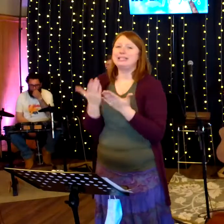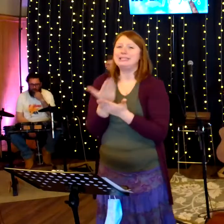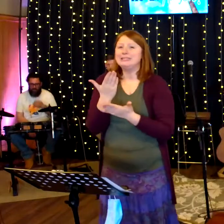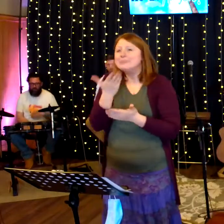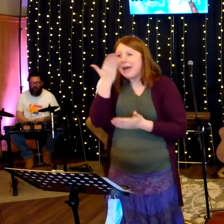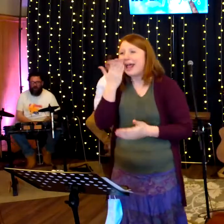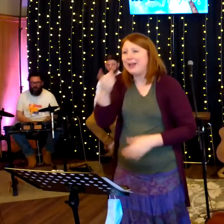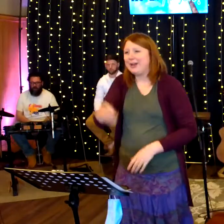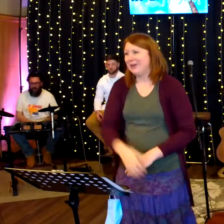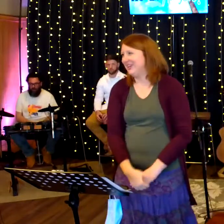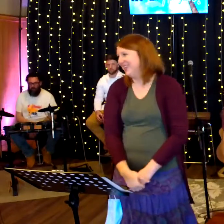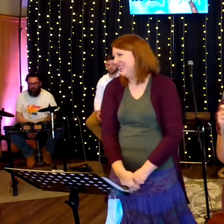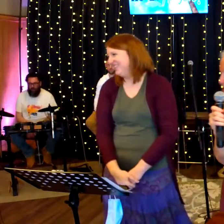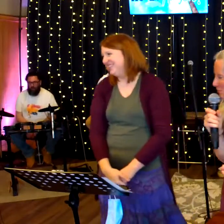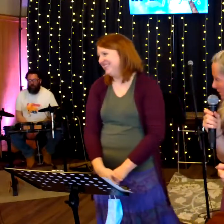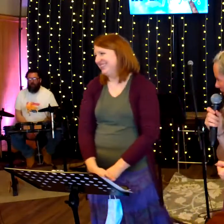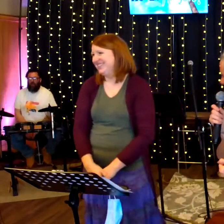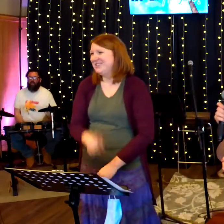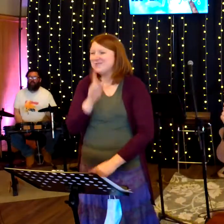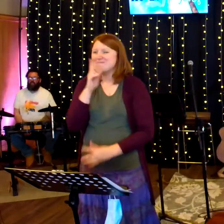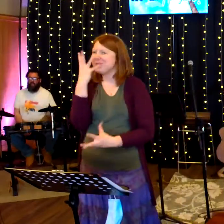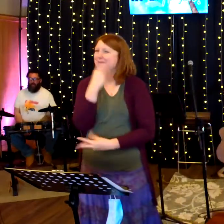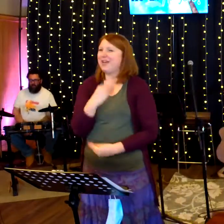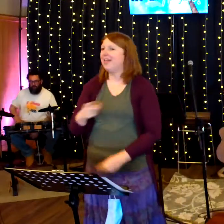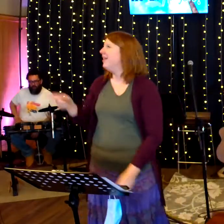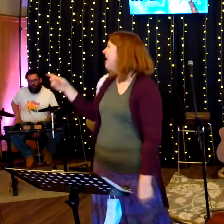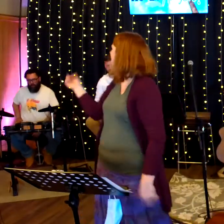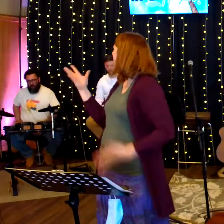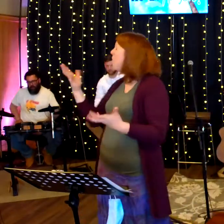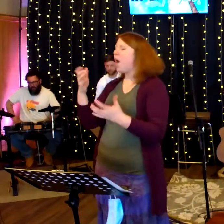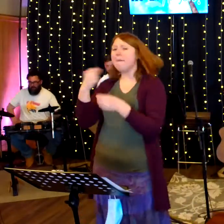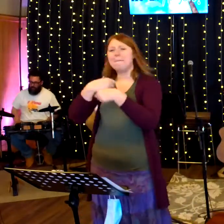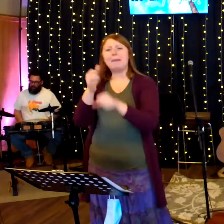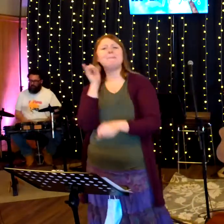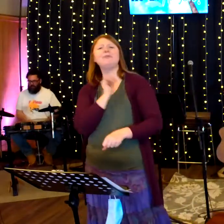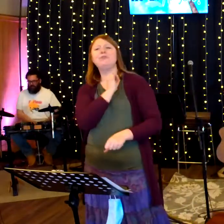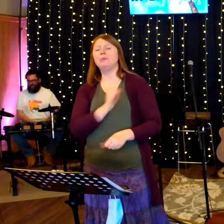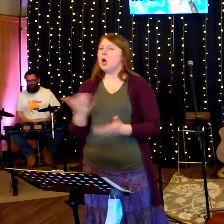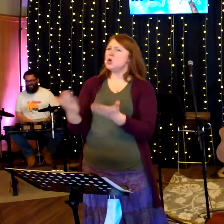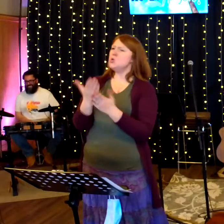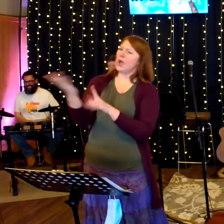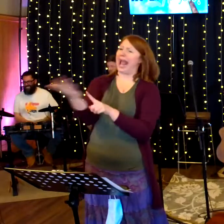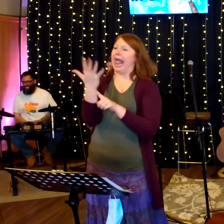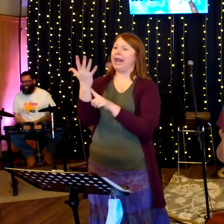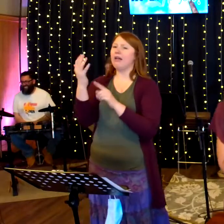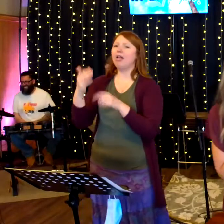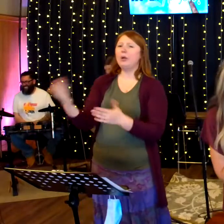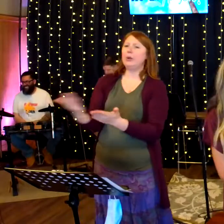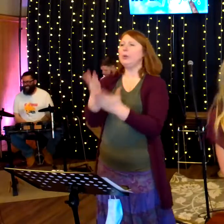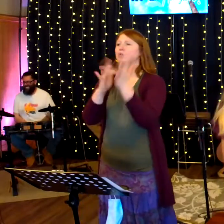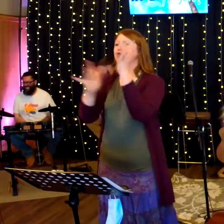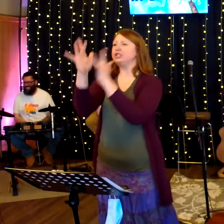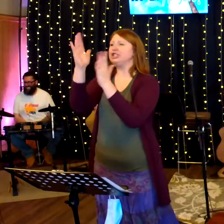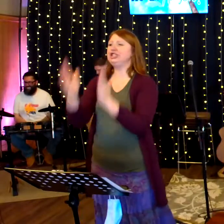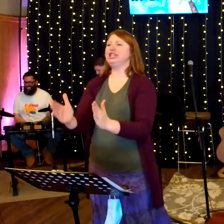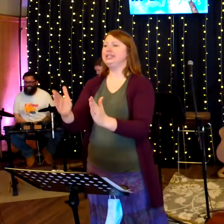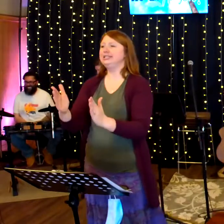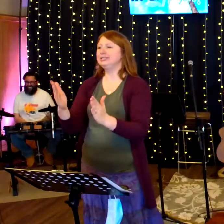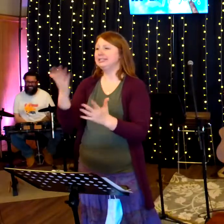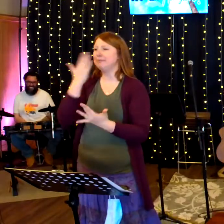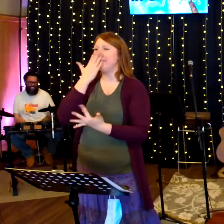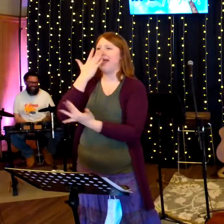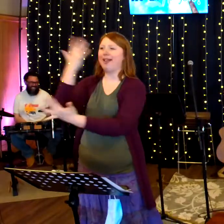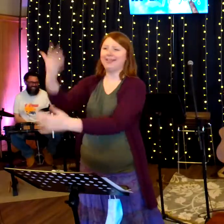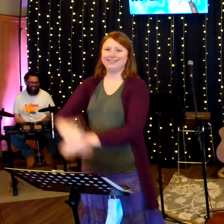I just want to suck that in. Oh, it's so beautiful. Yeah, that's right. Somebody make a candle of that. Well, yeah, I don't know. So. I'm going to turn this